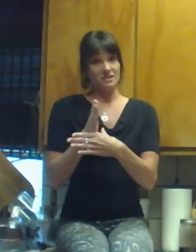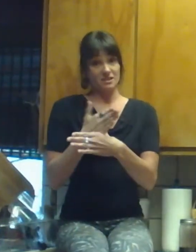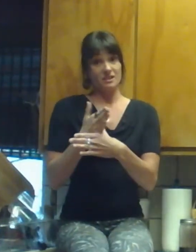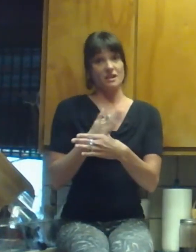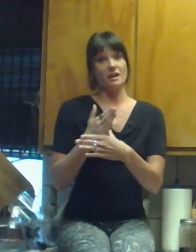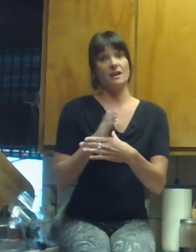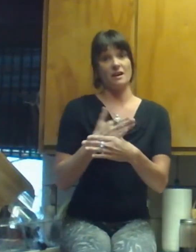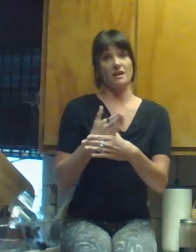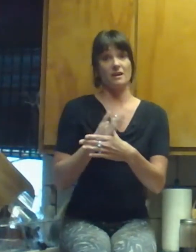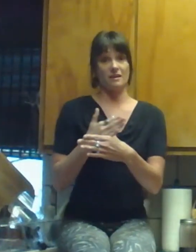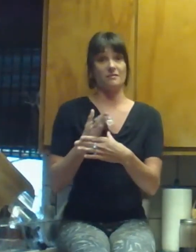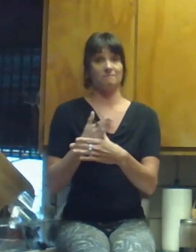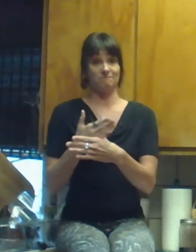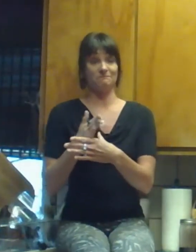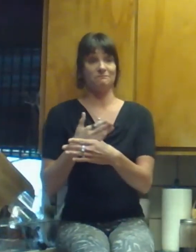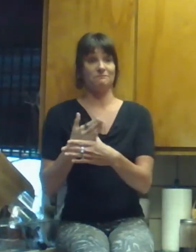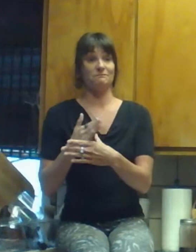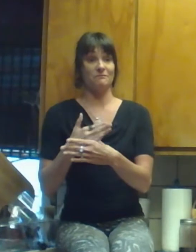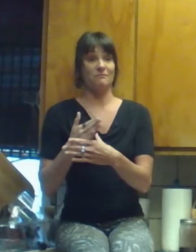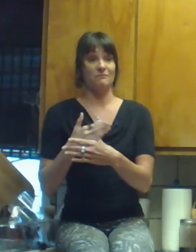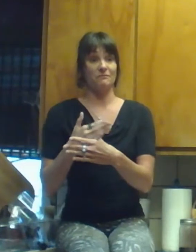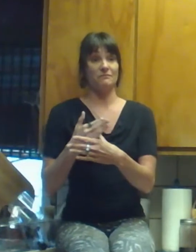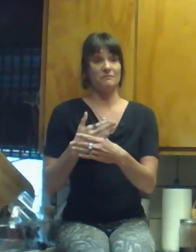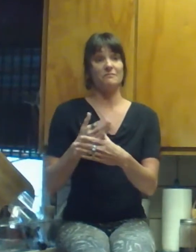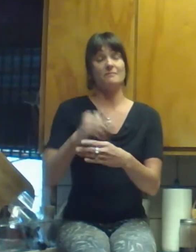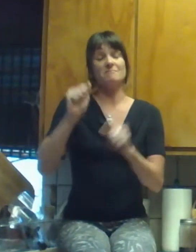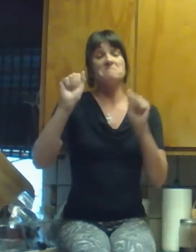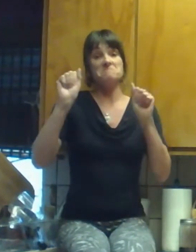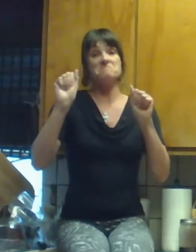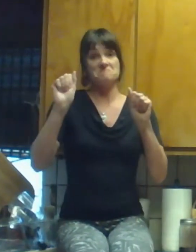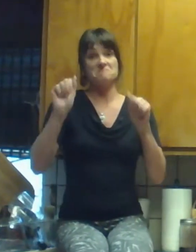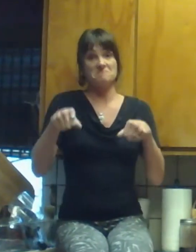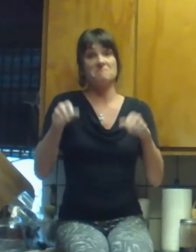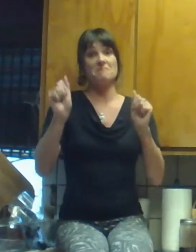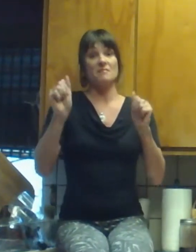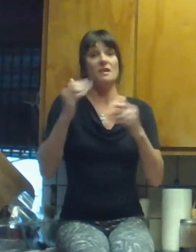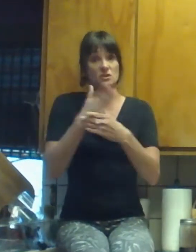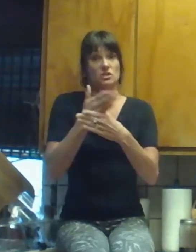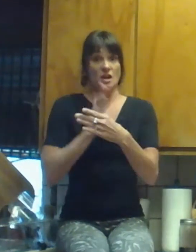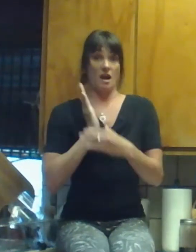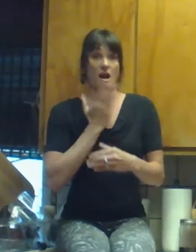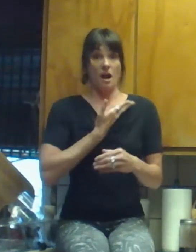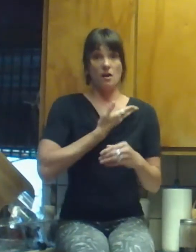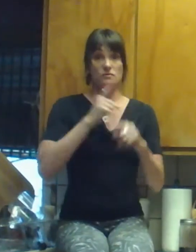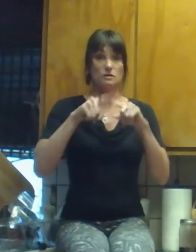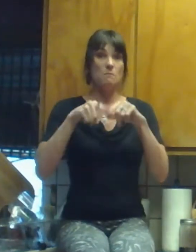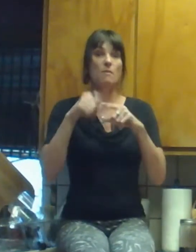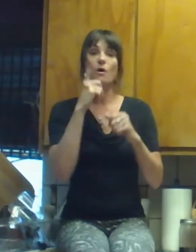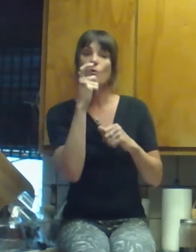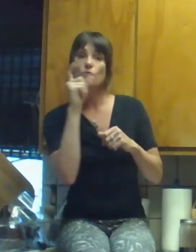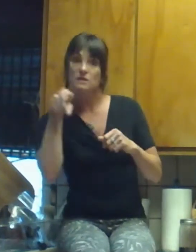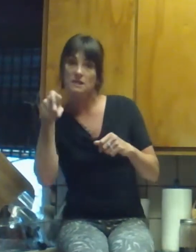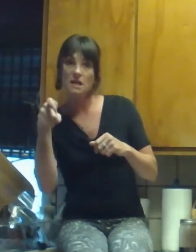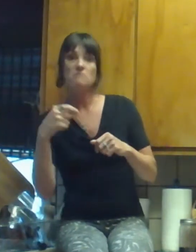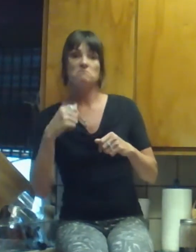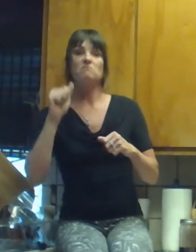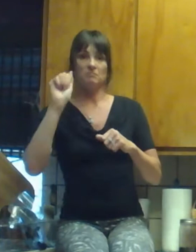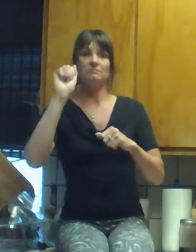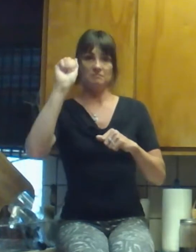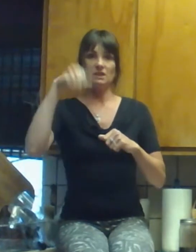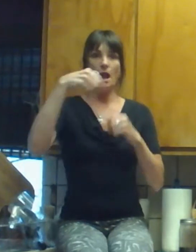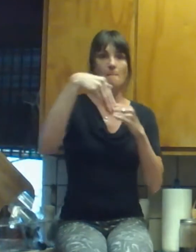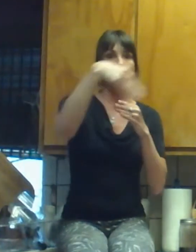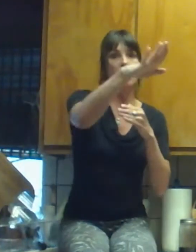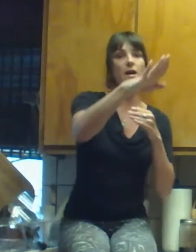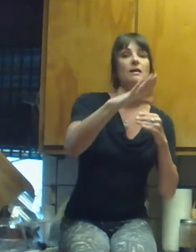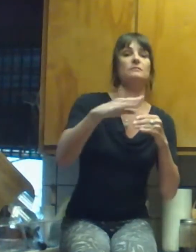that. Depending on how many folks need it. Let me know. But if I run out, or if there's too